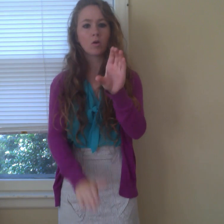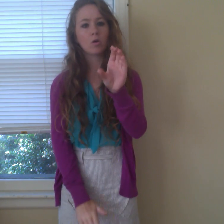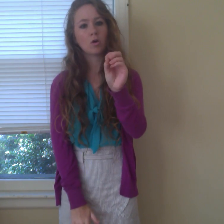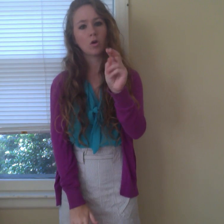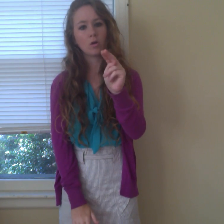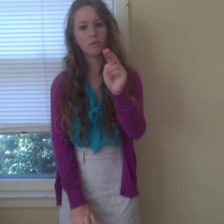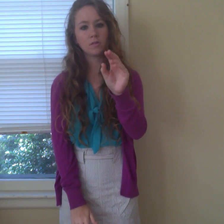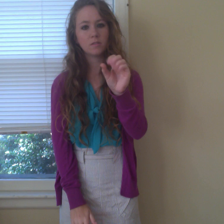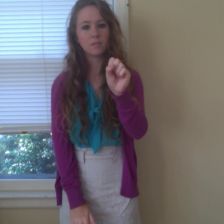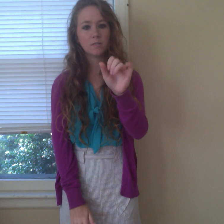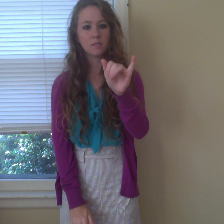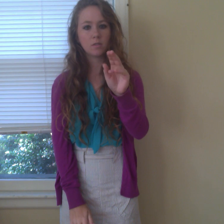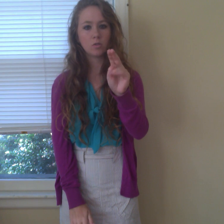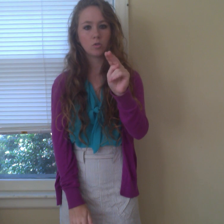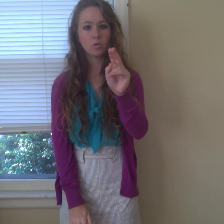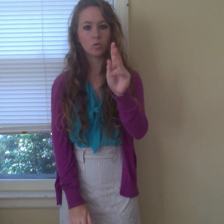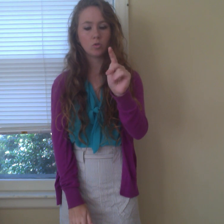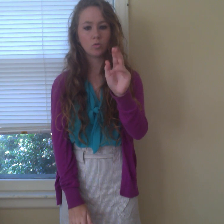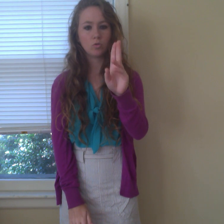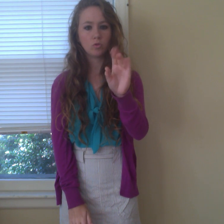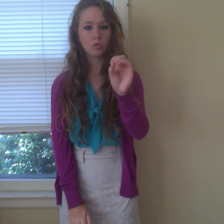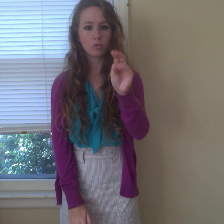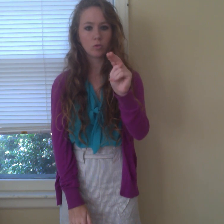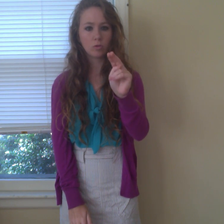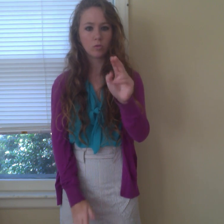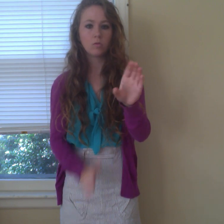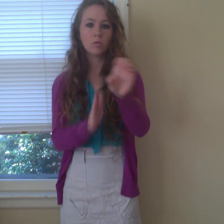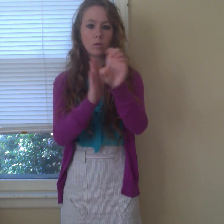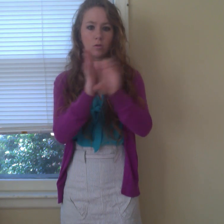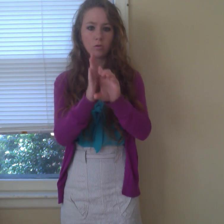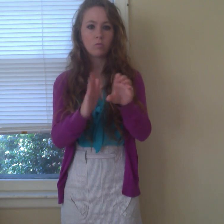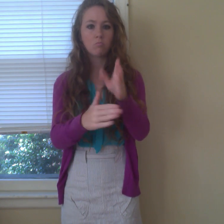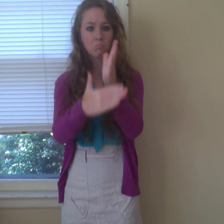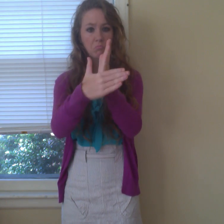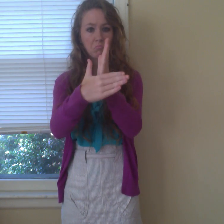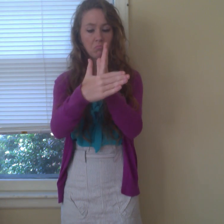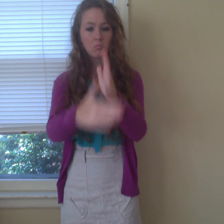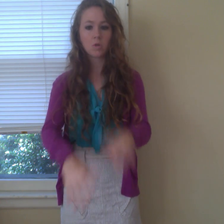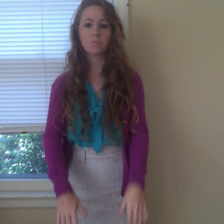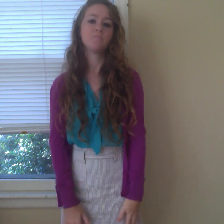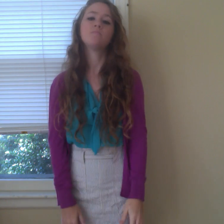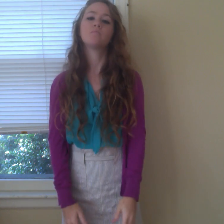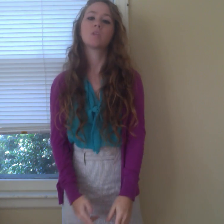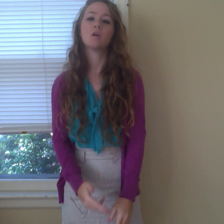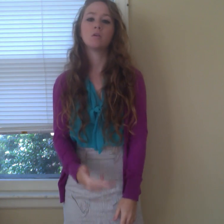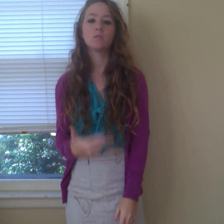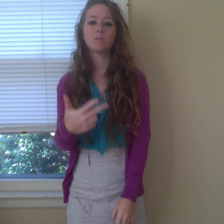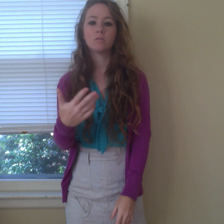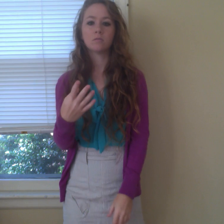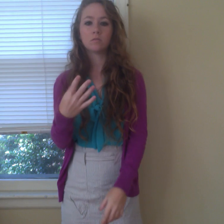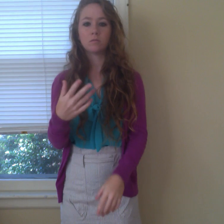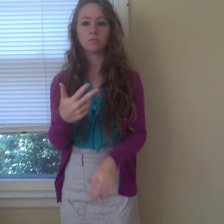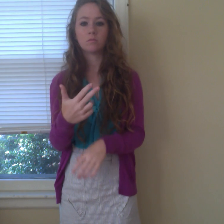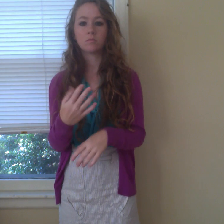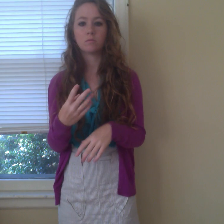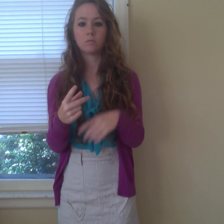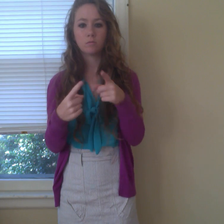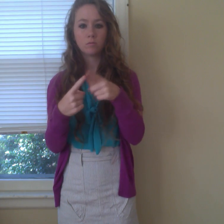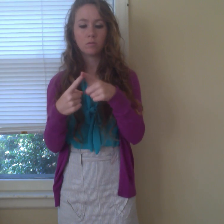forms of government. They are monarchy or dictatorship ruled by one, oligarchy ruled by a few, democracy ruled